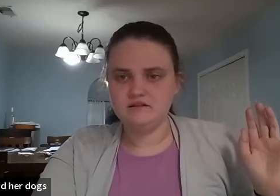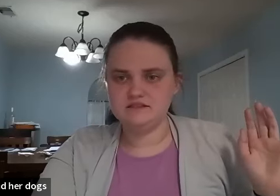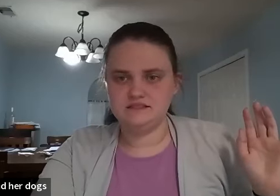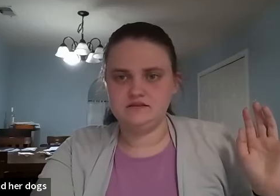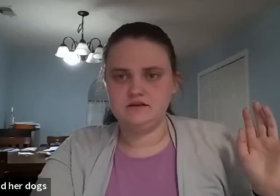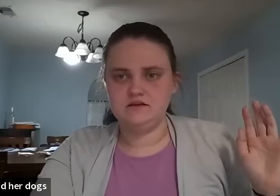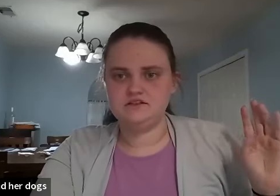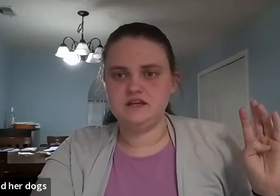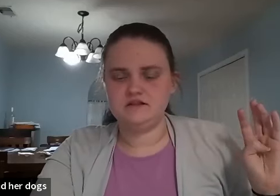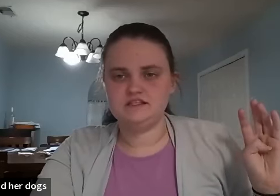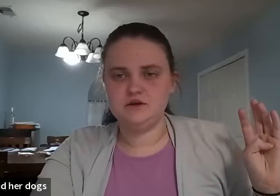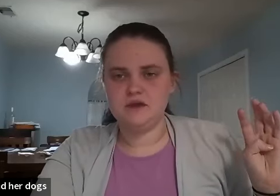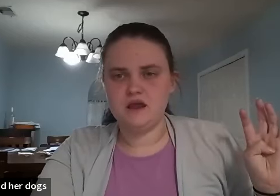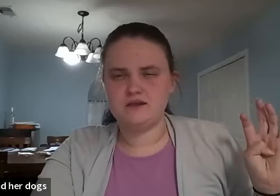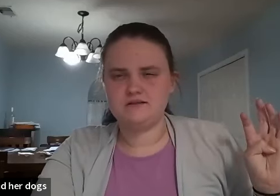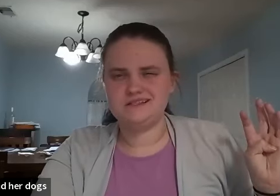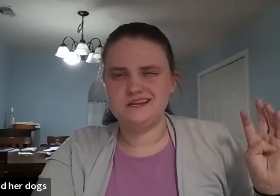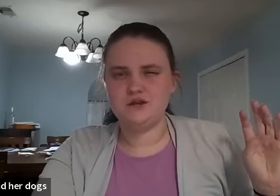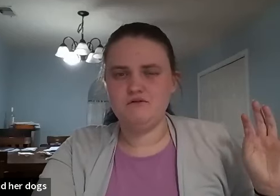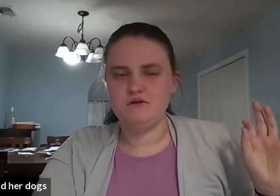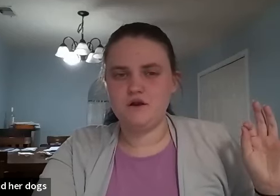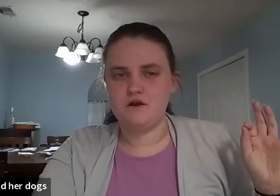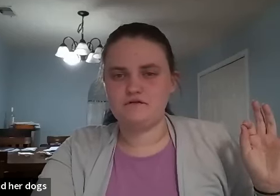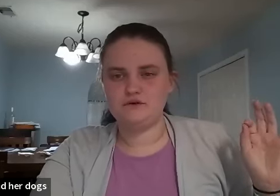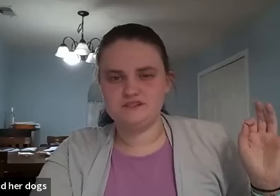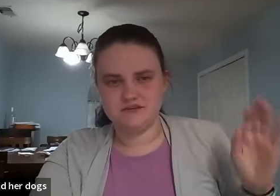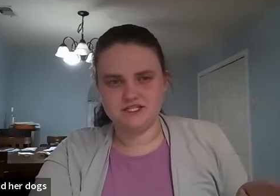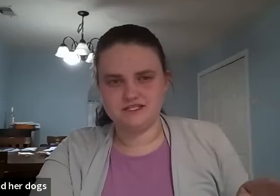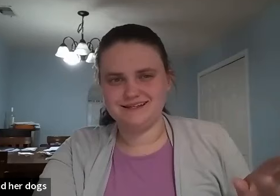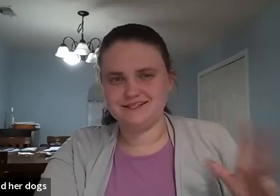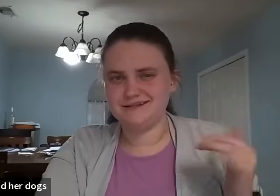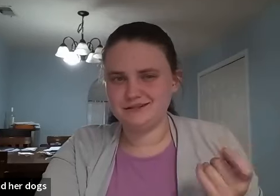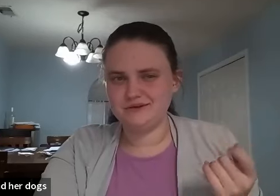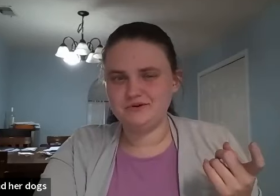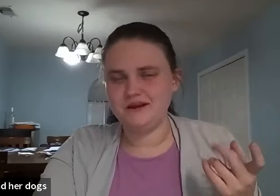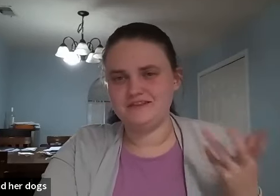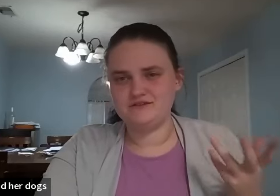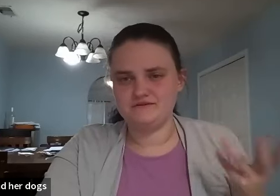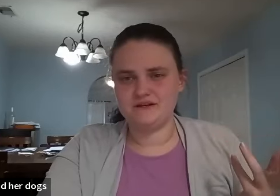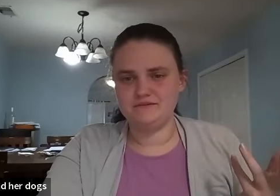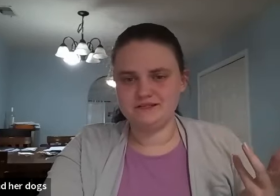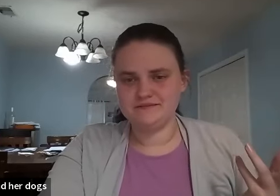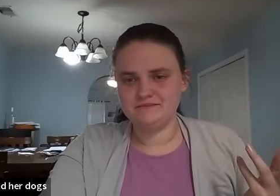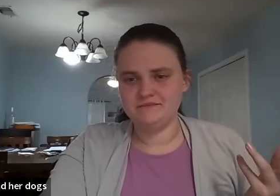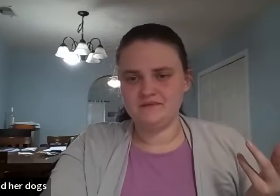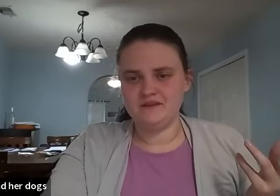Let's see. So yeah, let's go back. Let's kind of go over our fruits and veggies again, just a little bit more. I think those are fun ones.